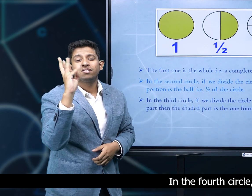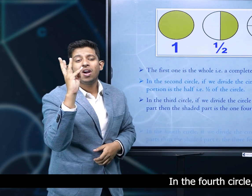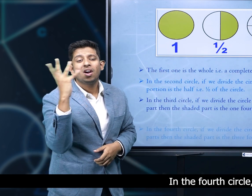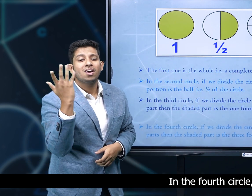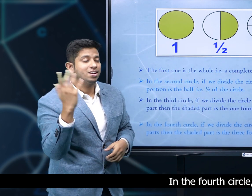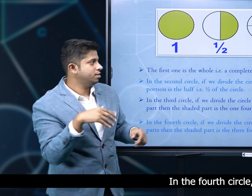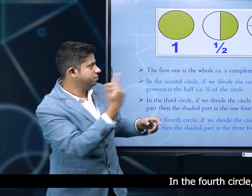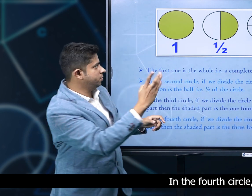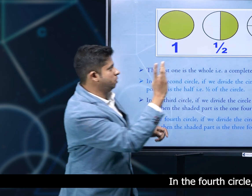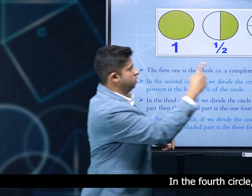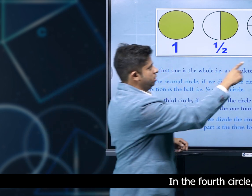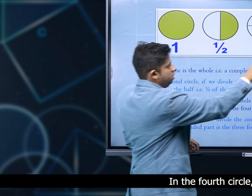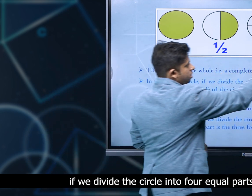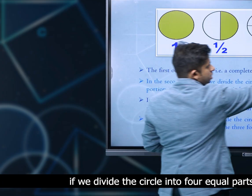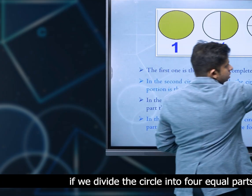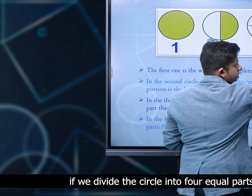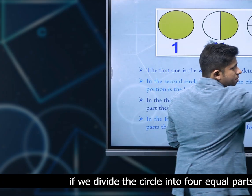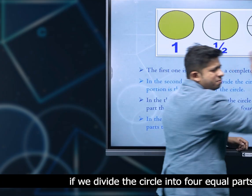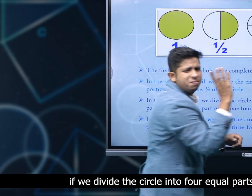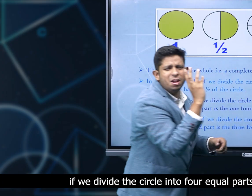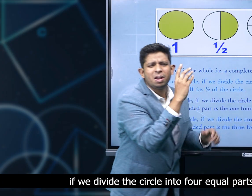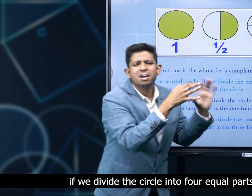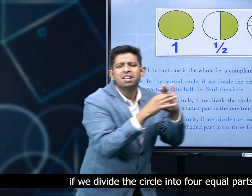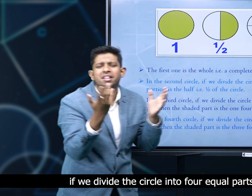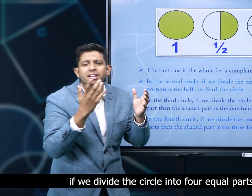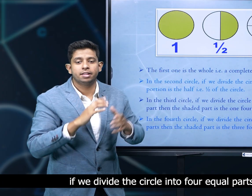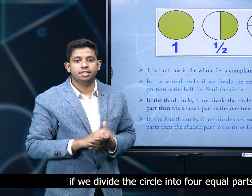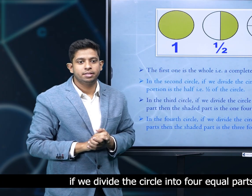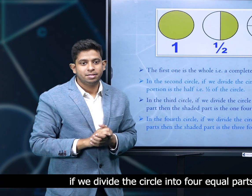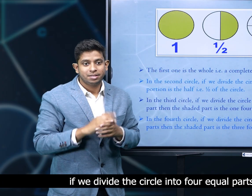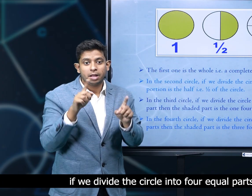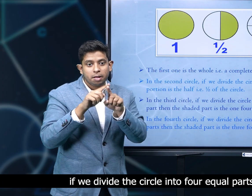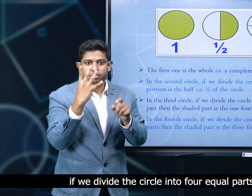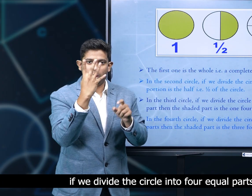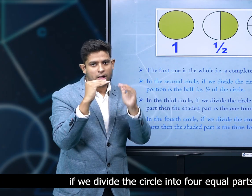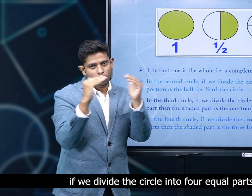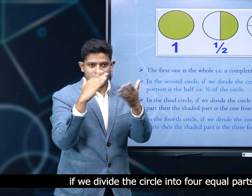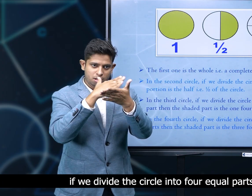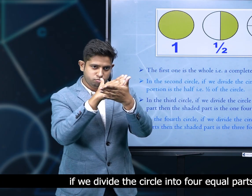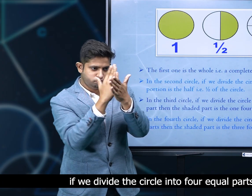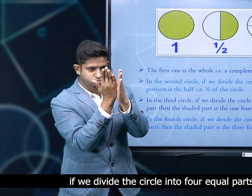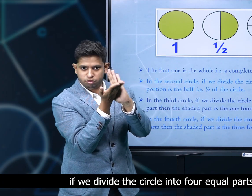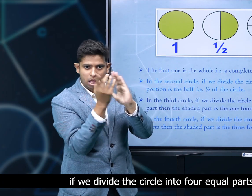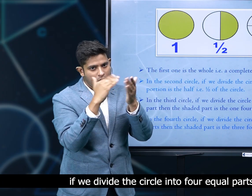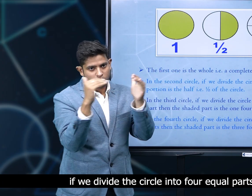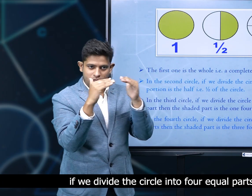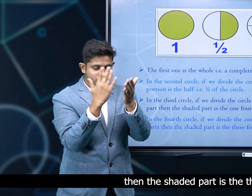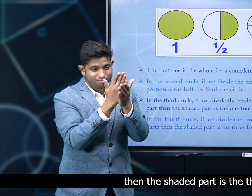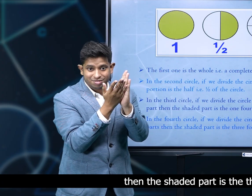In the fourth circle, if we divide the circle into 4 equal parts and shade 3 parts, then the